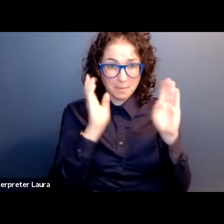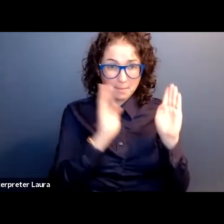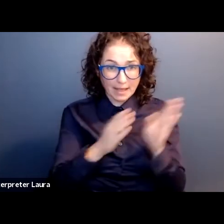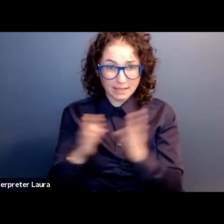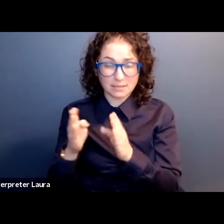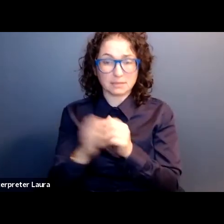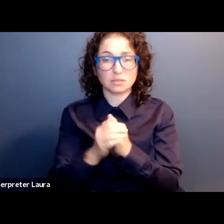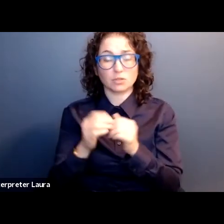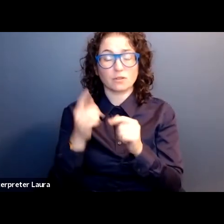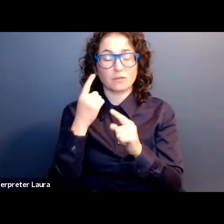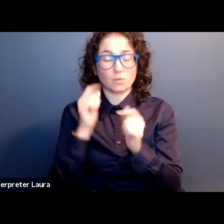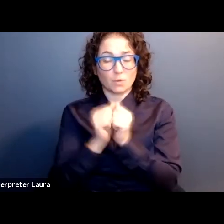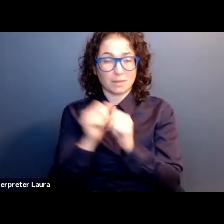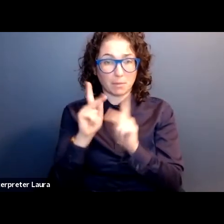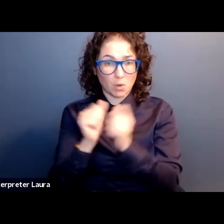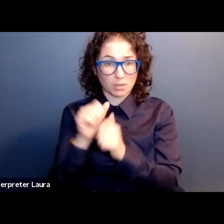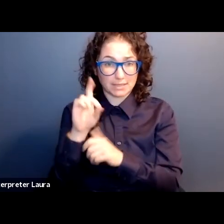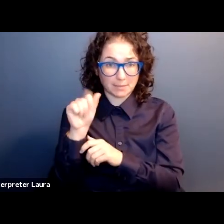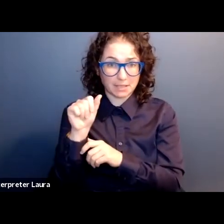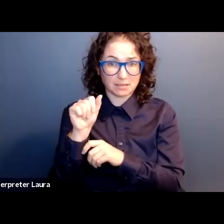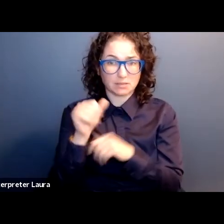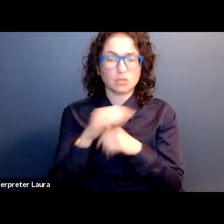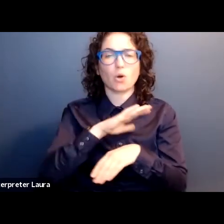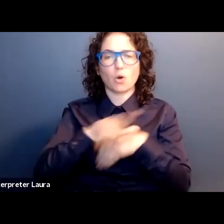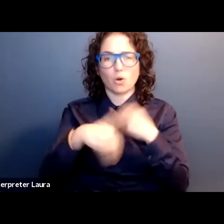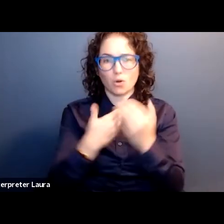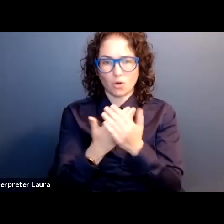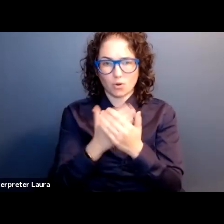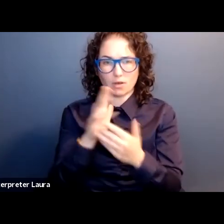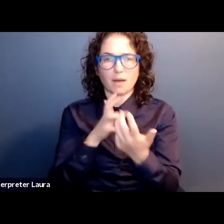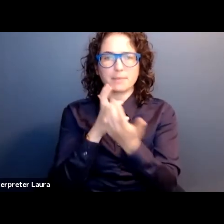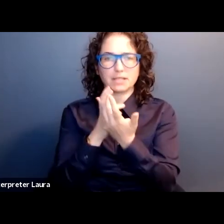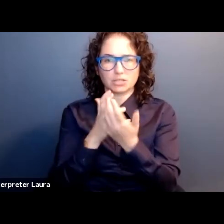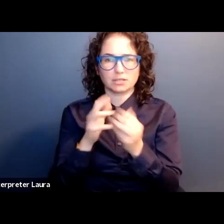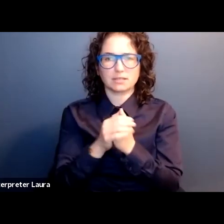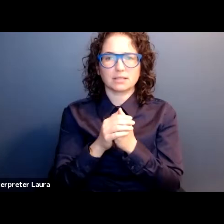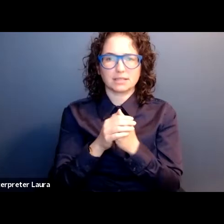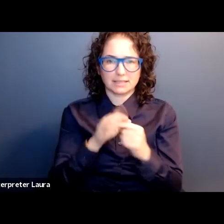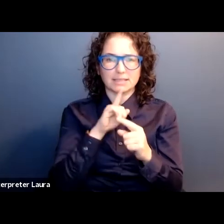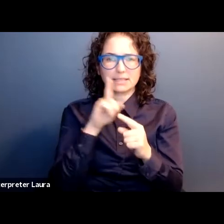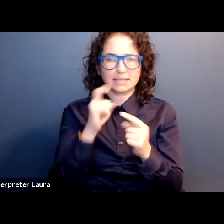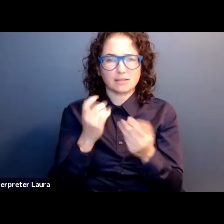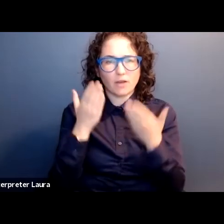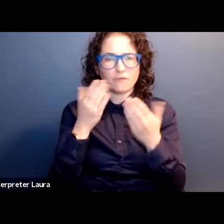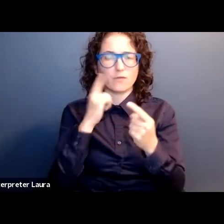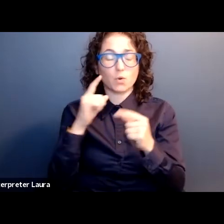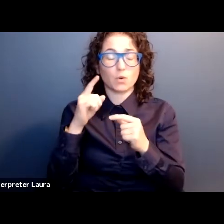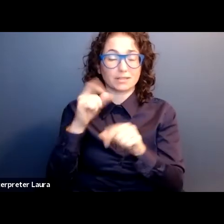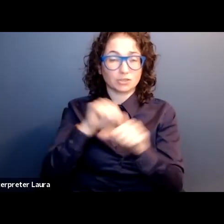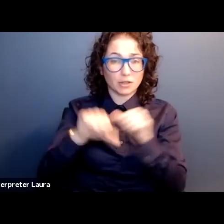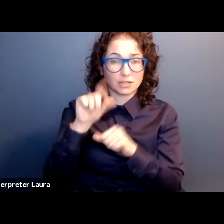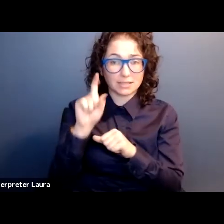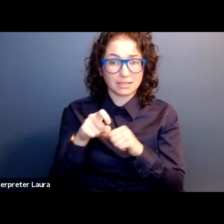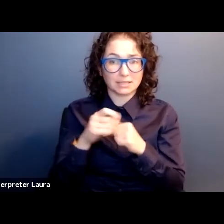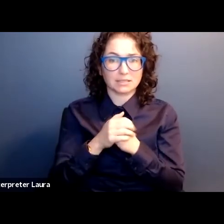a person with disabilities, all accommodation are not overlaps each other, and the policies are